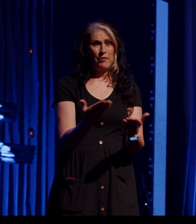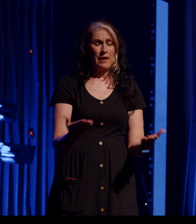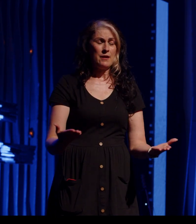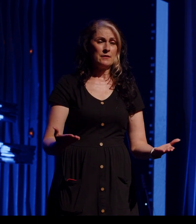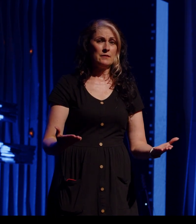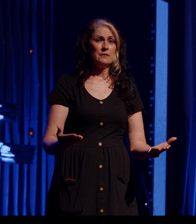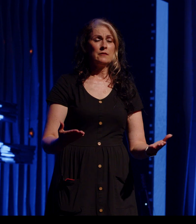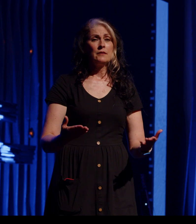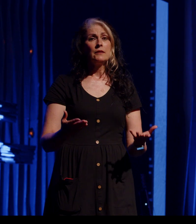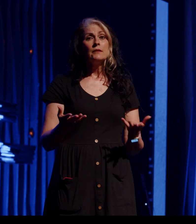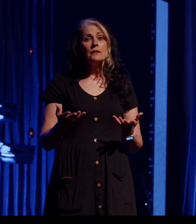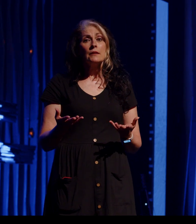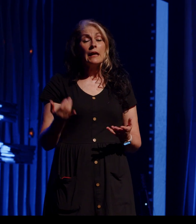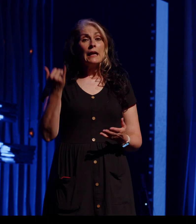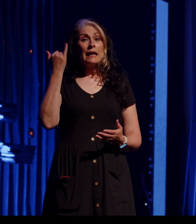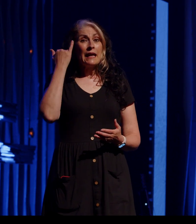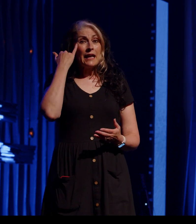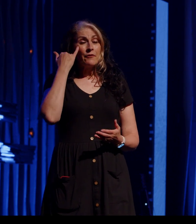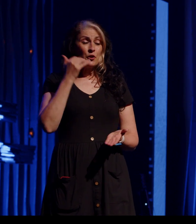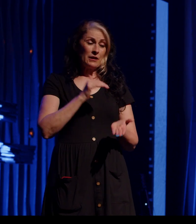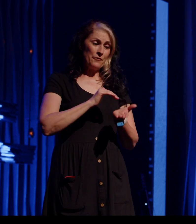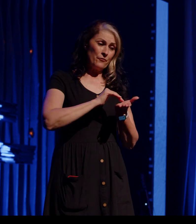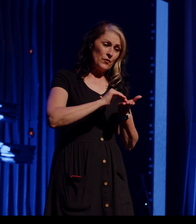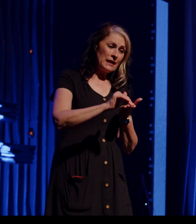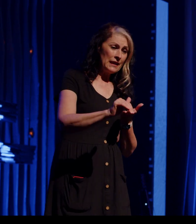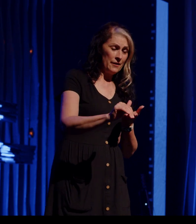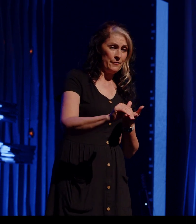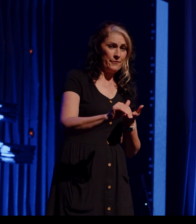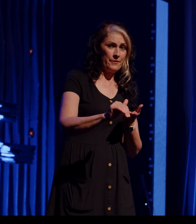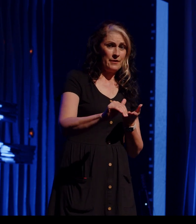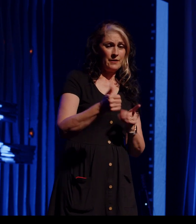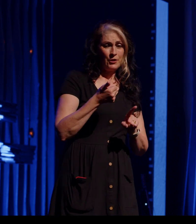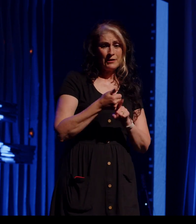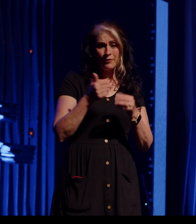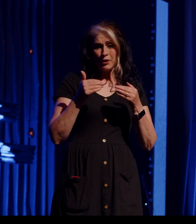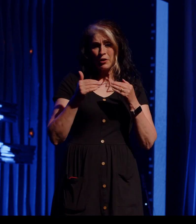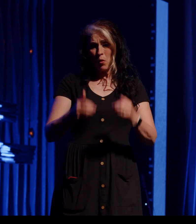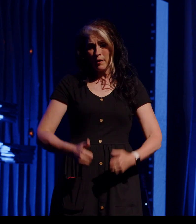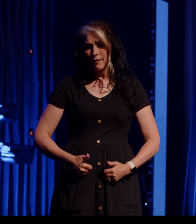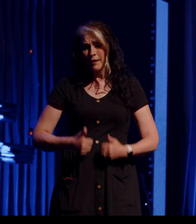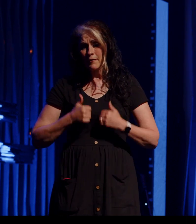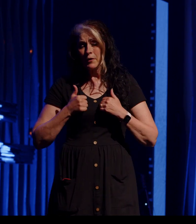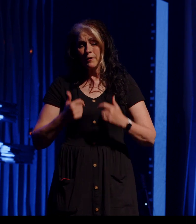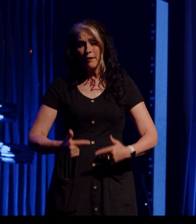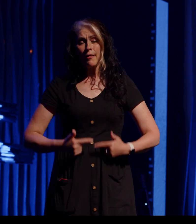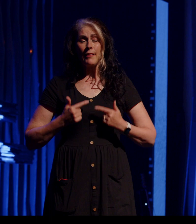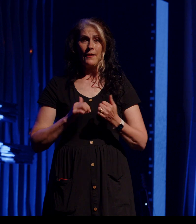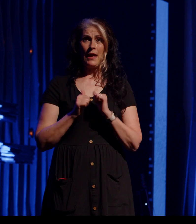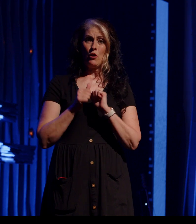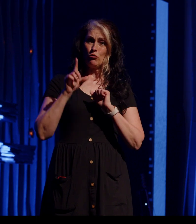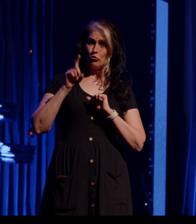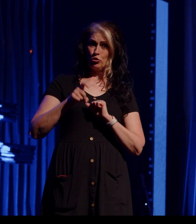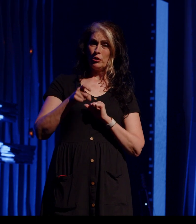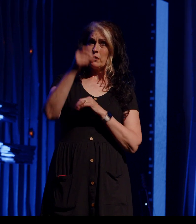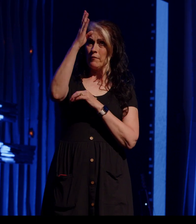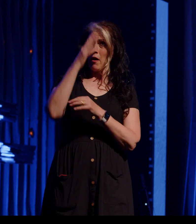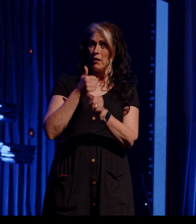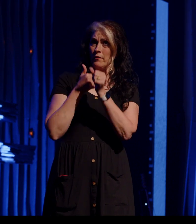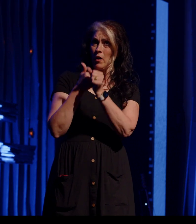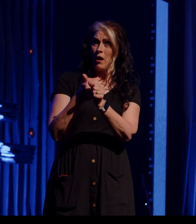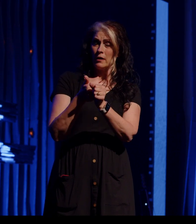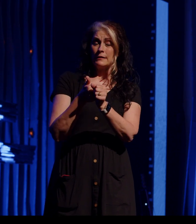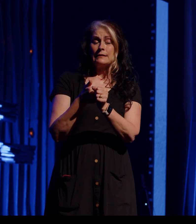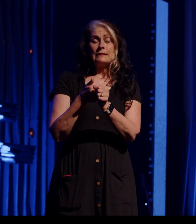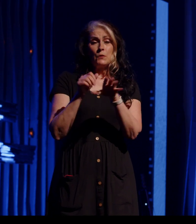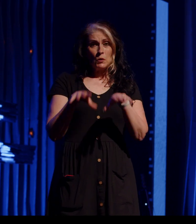that if they're going to be forgiven and you're going to go on and live your life as God wants you to live it, it's probably going to